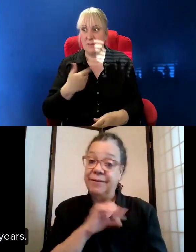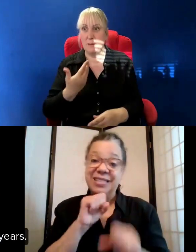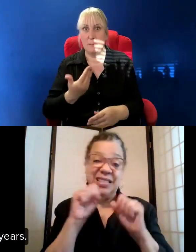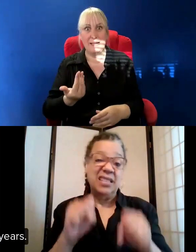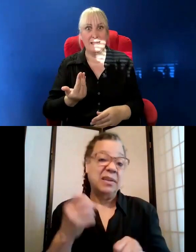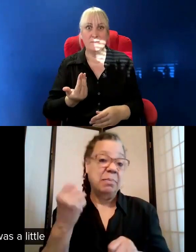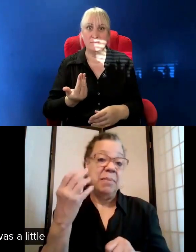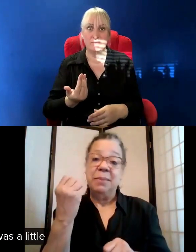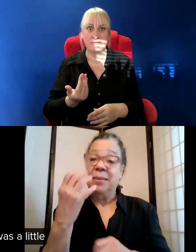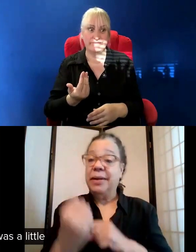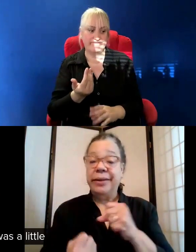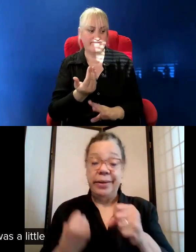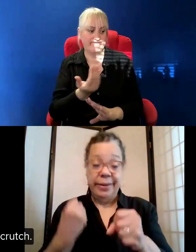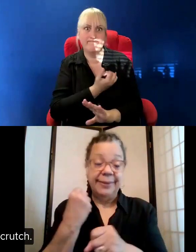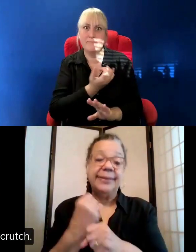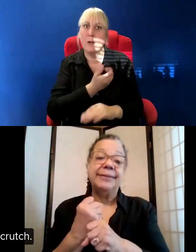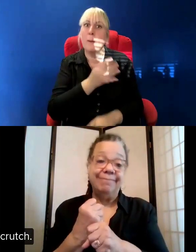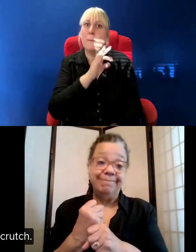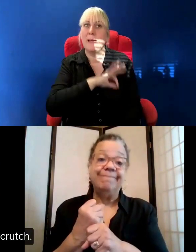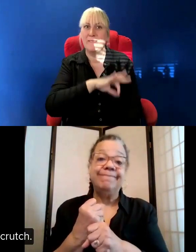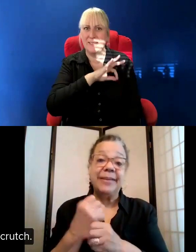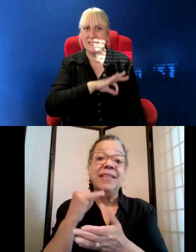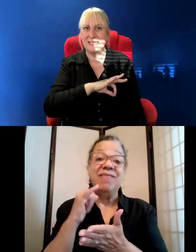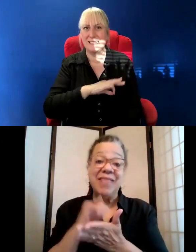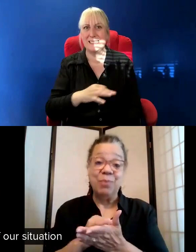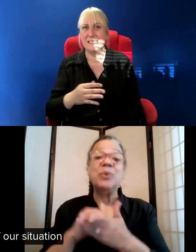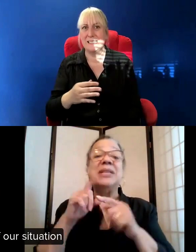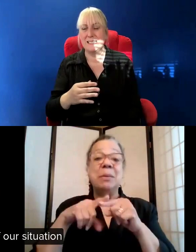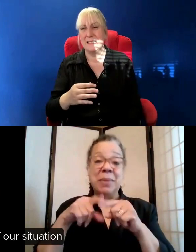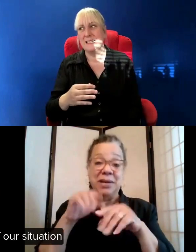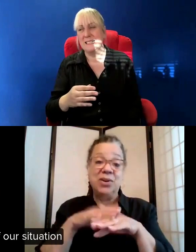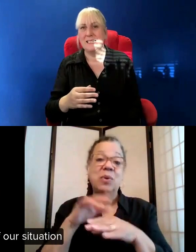many years. And that was a little bit of a crutch.